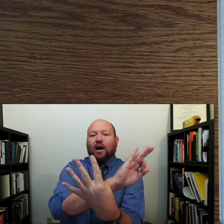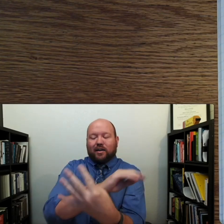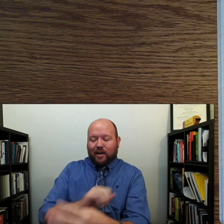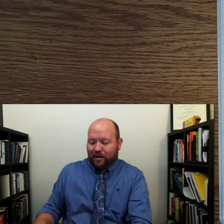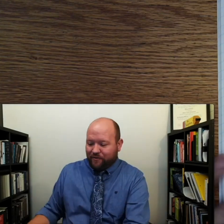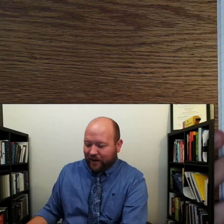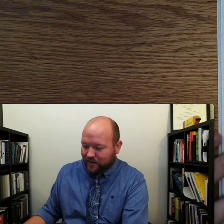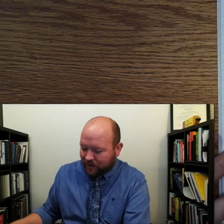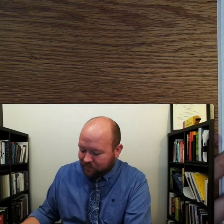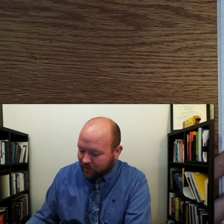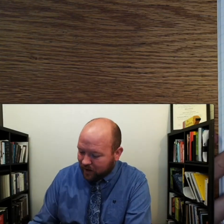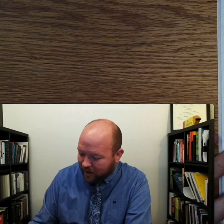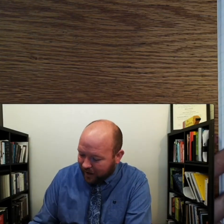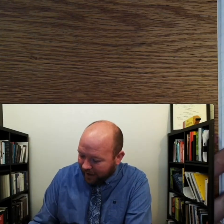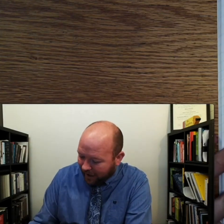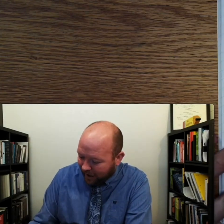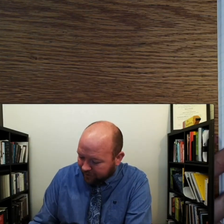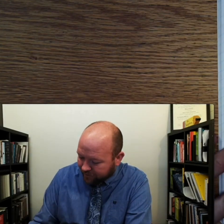Affecting. Affecting.